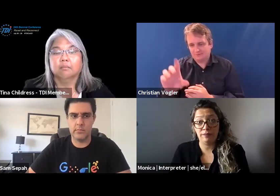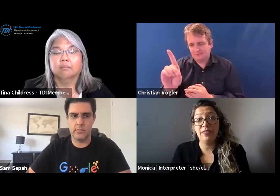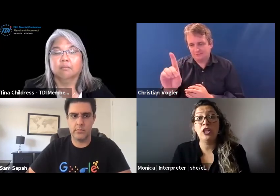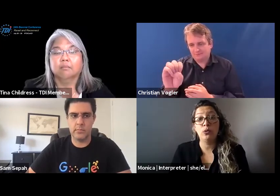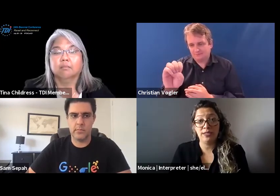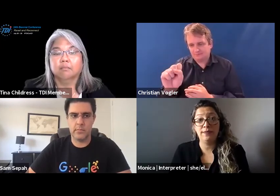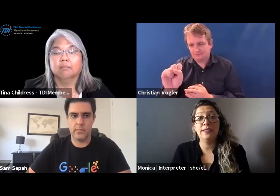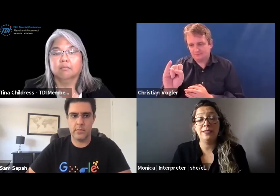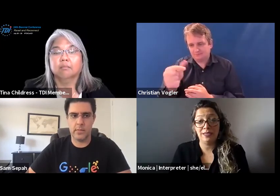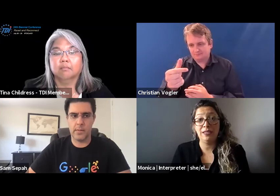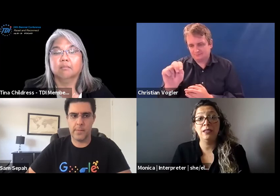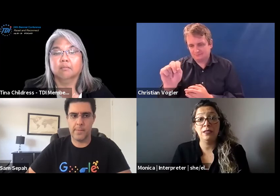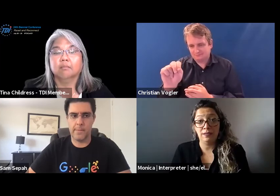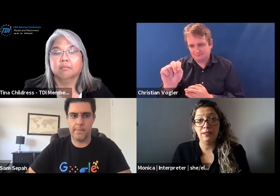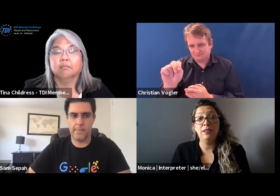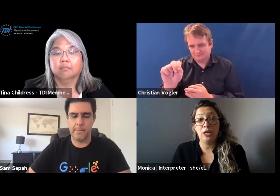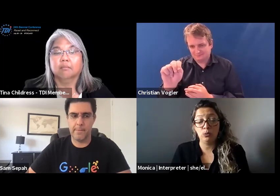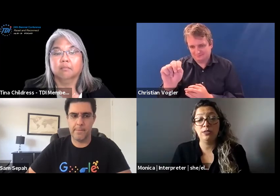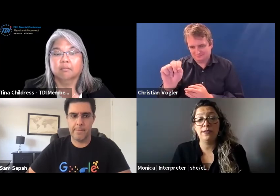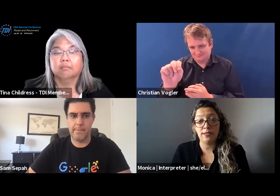to be inclusive designs,